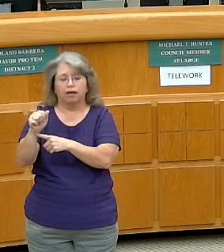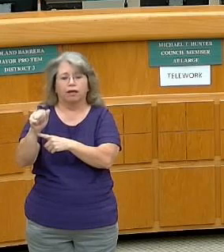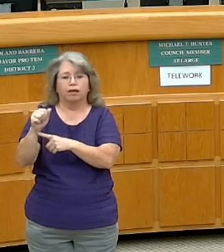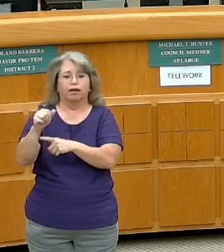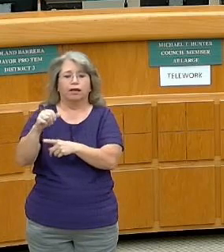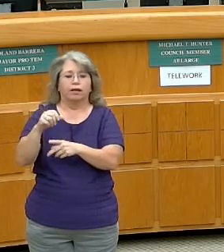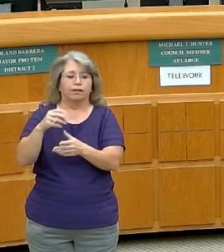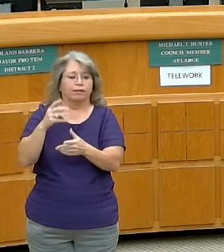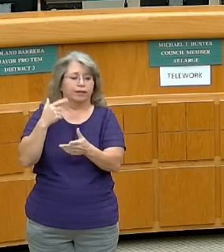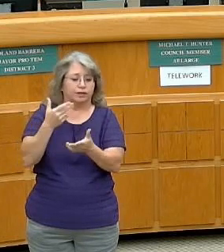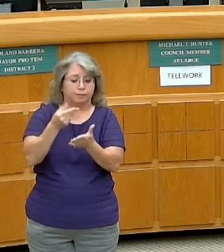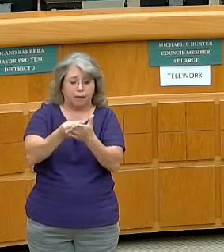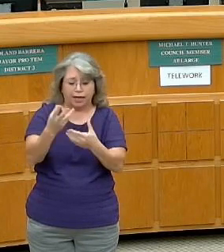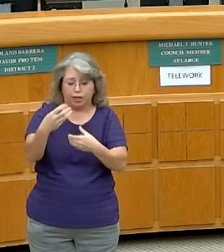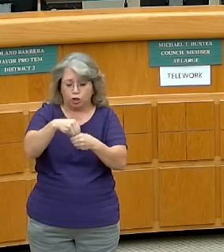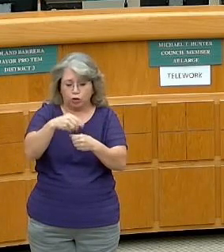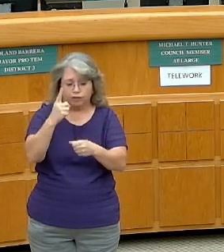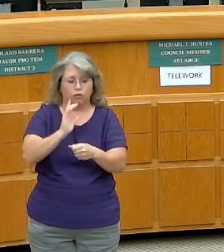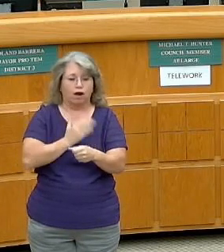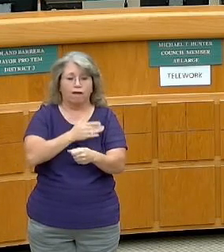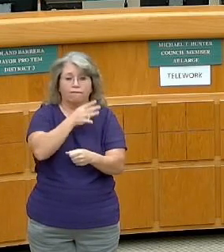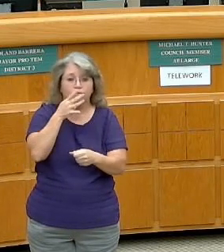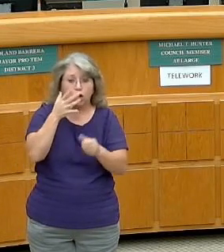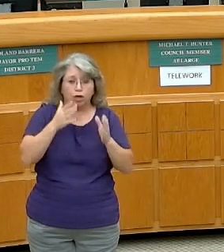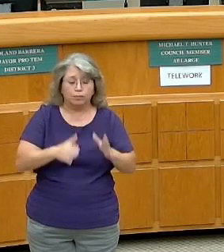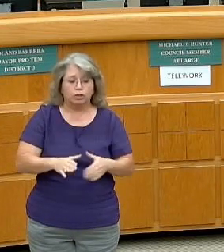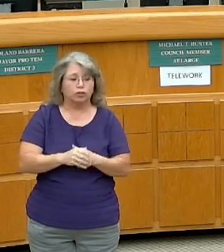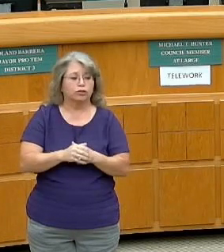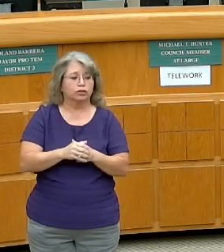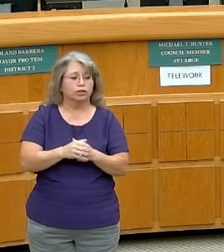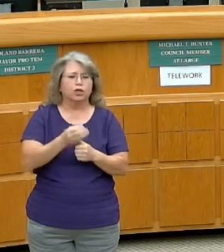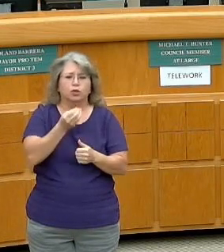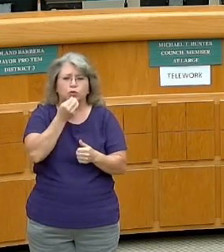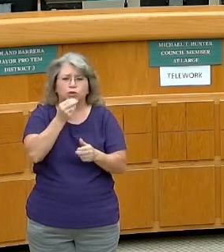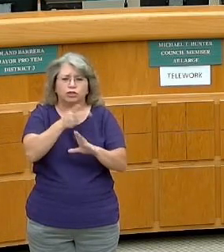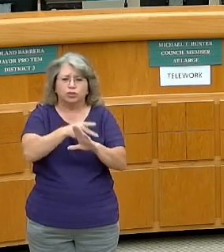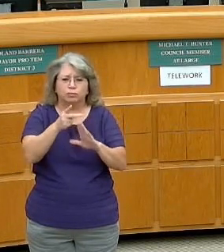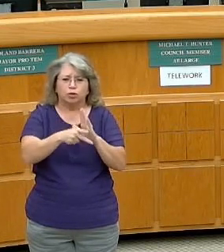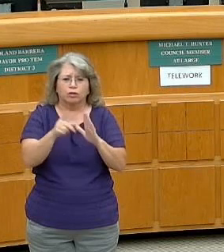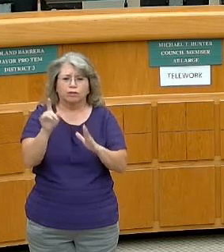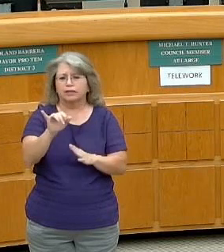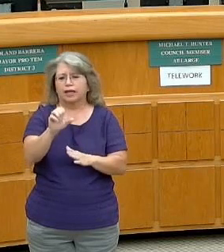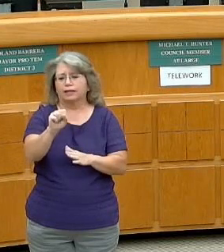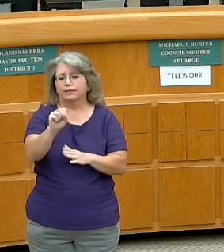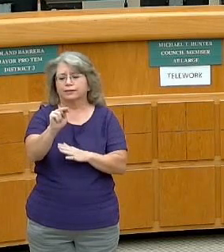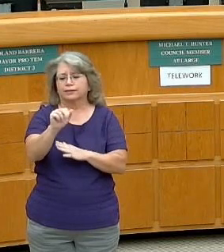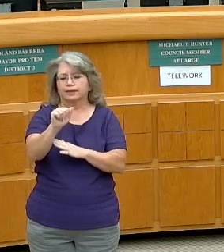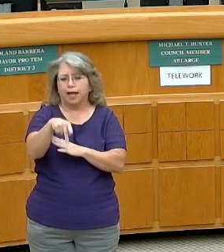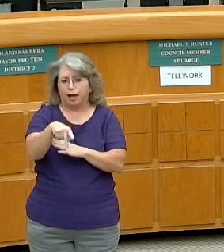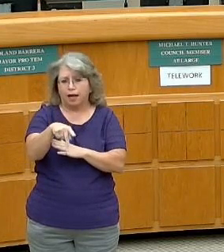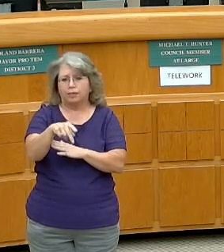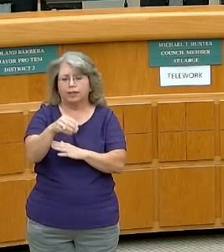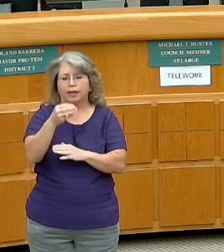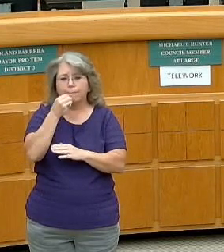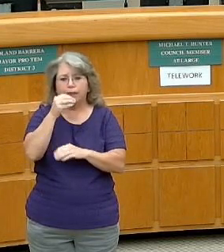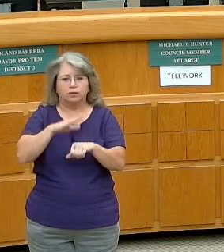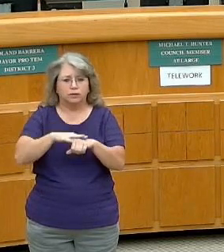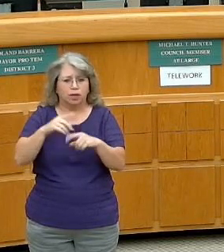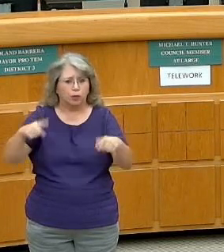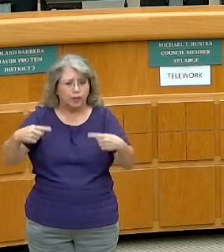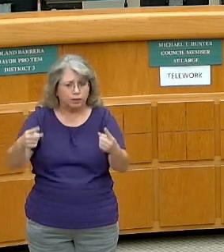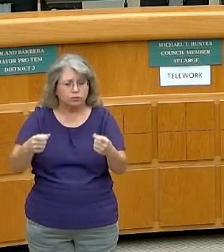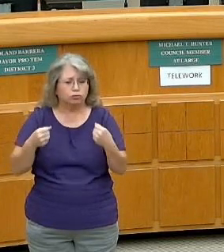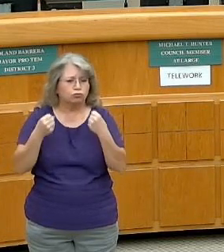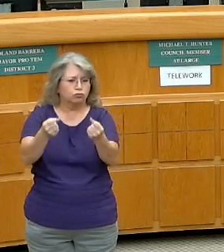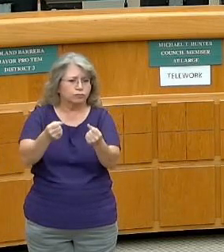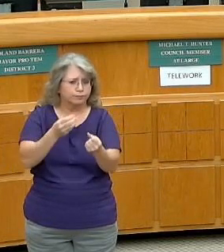for our veterans health care, nutrition programs like SNAP, Meals on Wheels, and such. And so wanted to make sure that you're aware